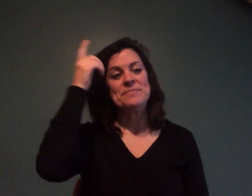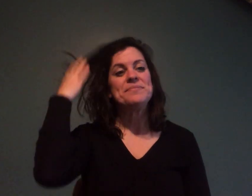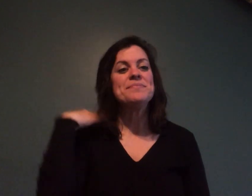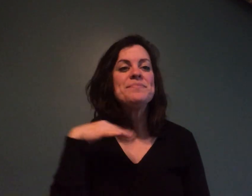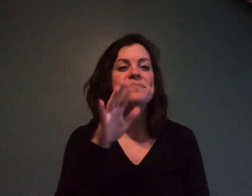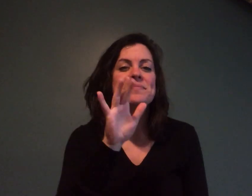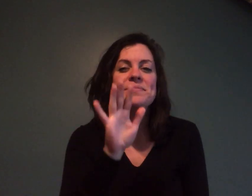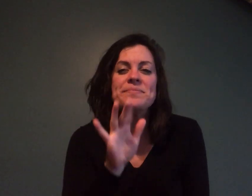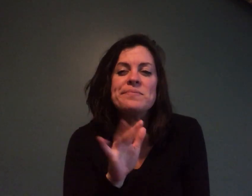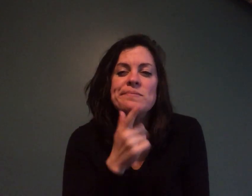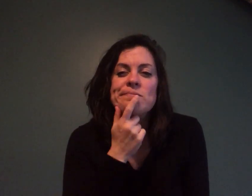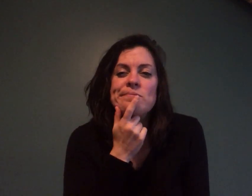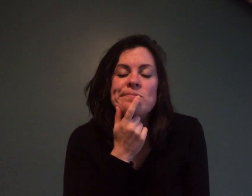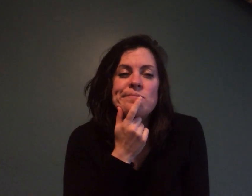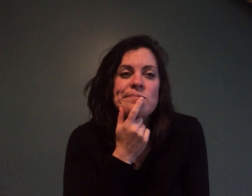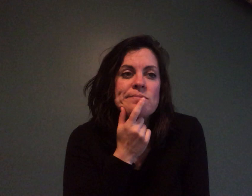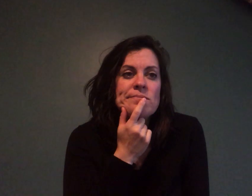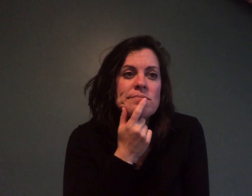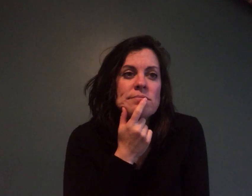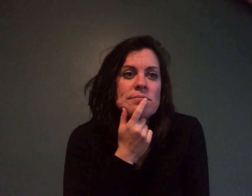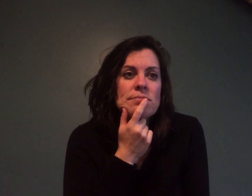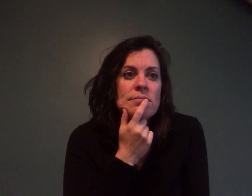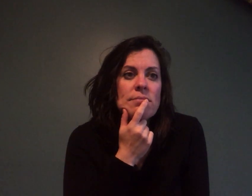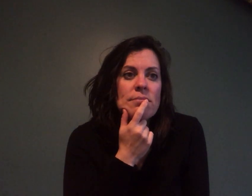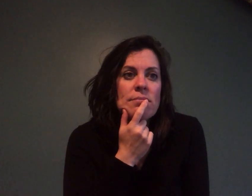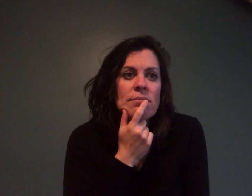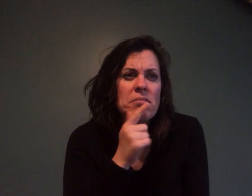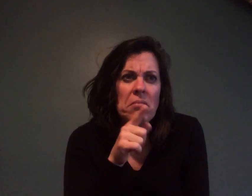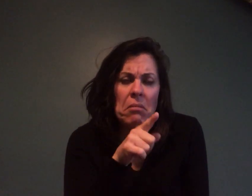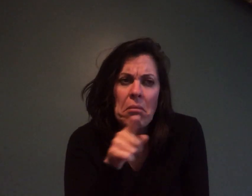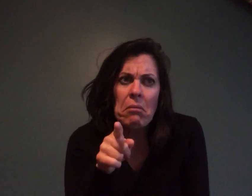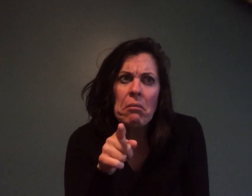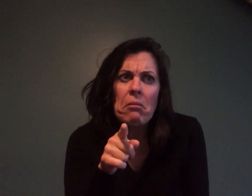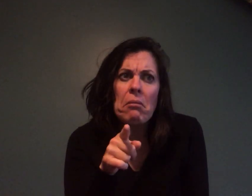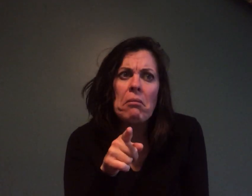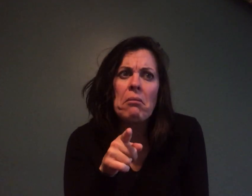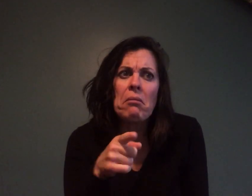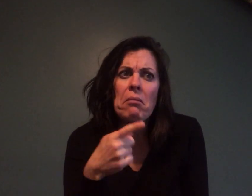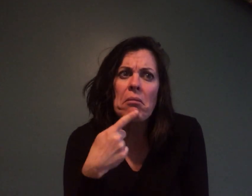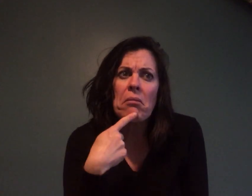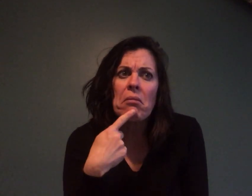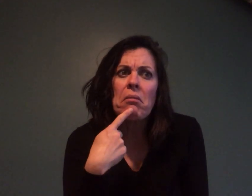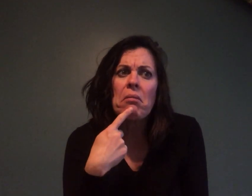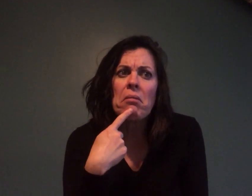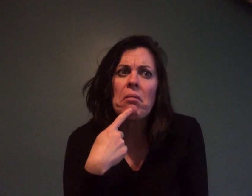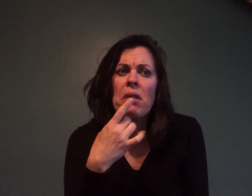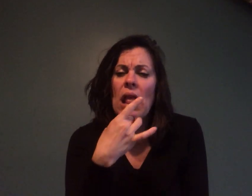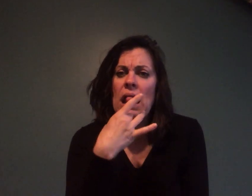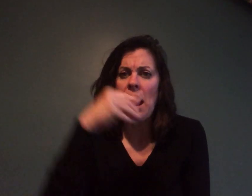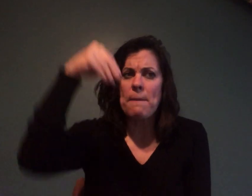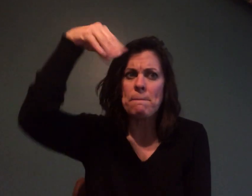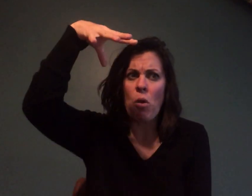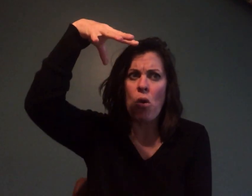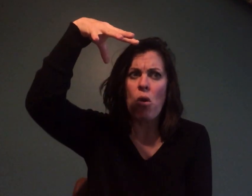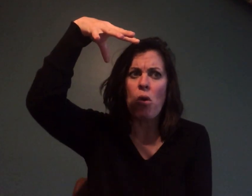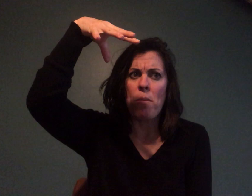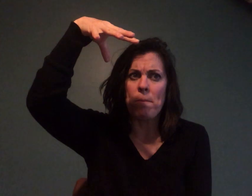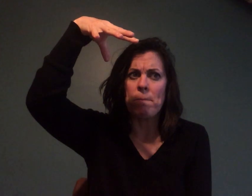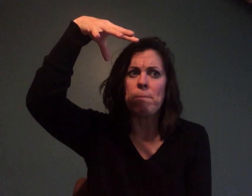with this light bulb saying muscular control is lost, I seriously doubt it, but if they want to put it that way. All right.